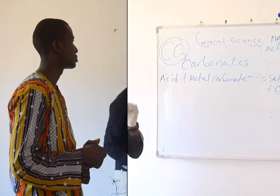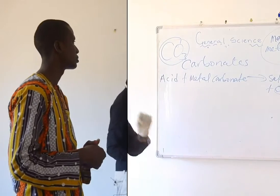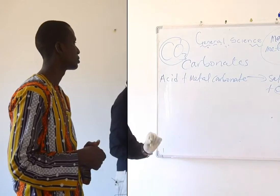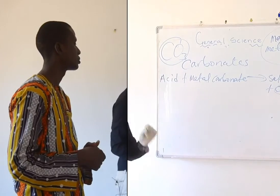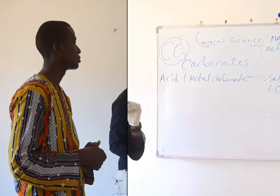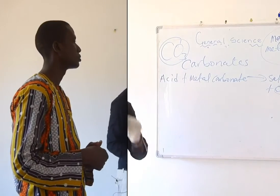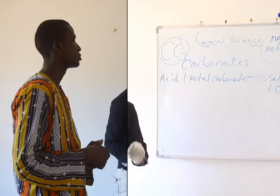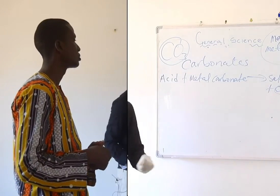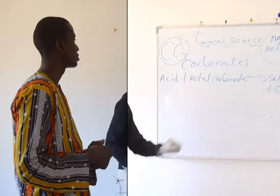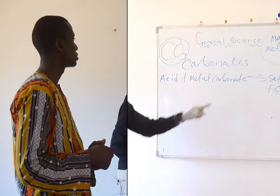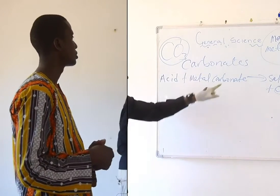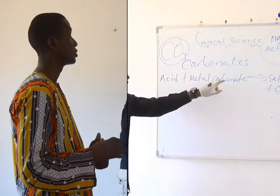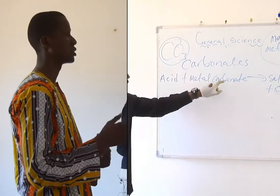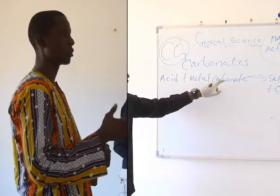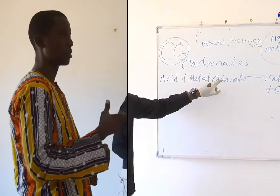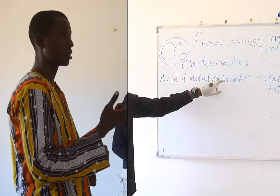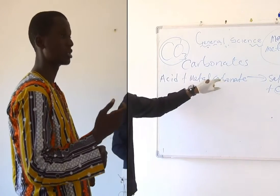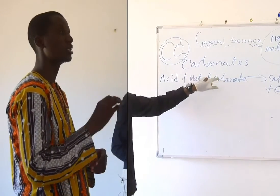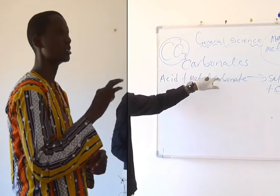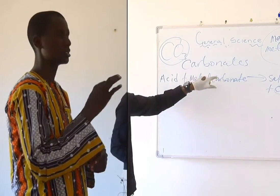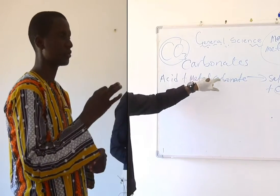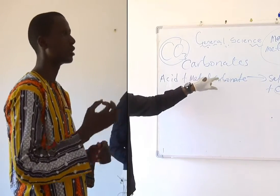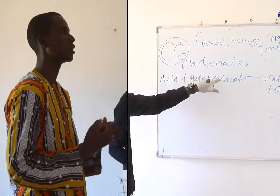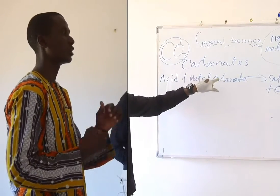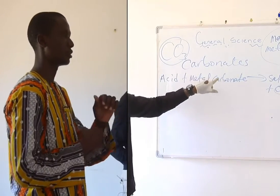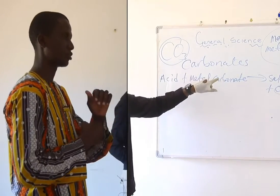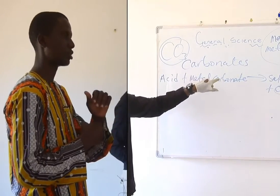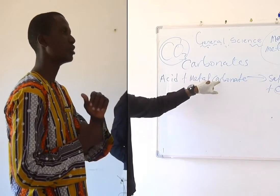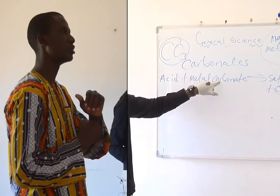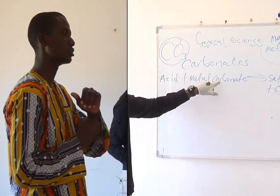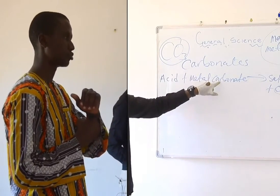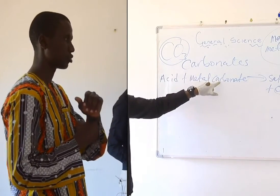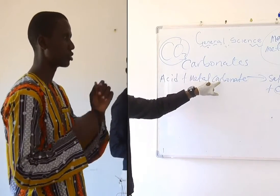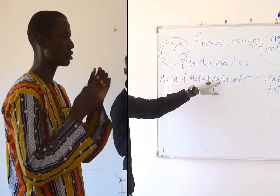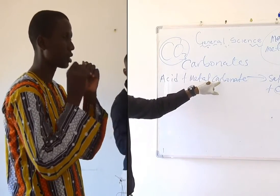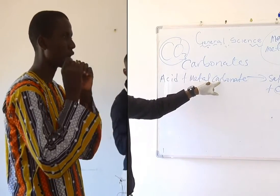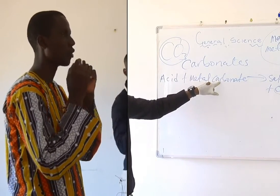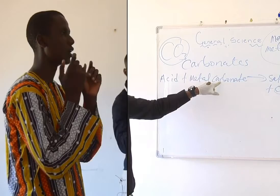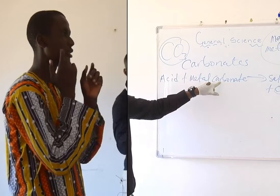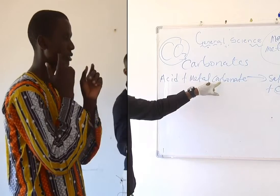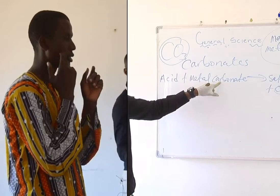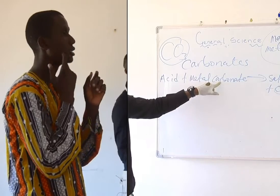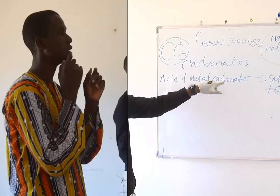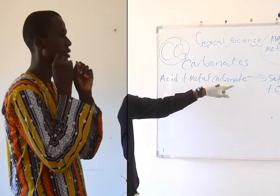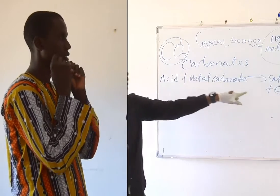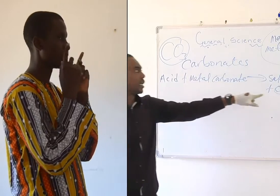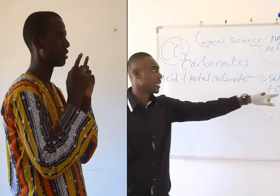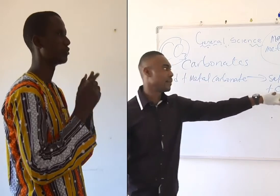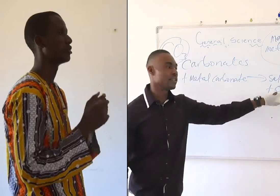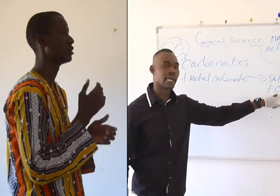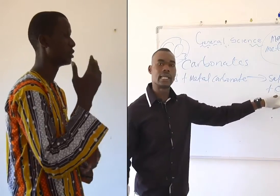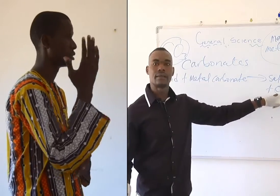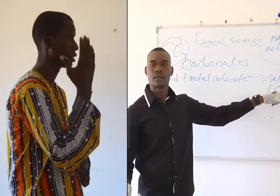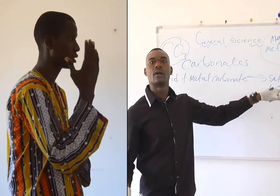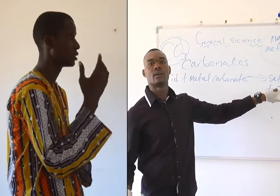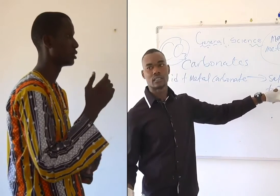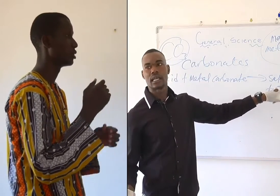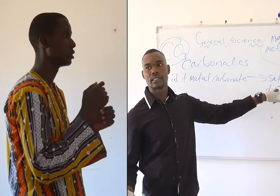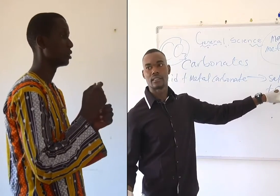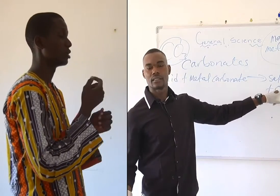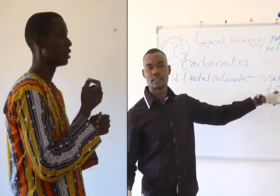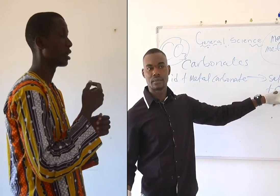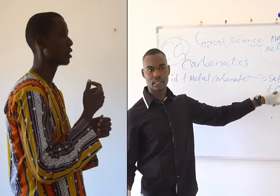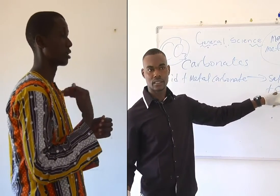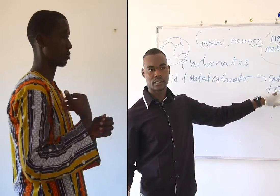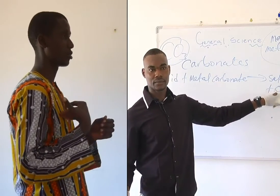produced whenever acids react with metal carbonates or hydrogen carbonates is what? Carbon